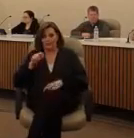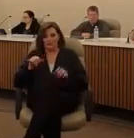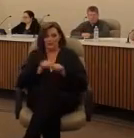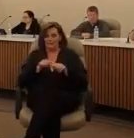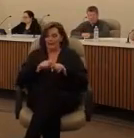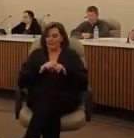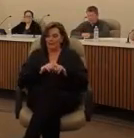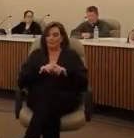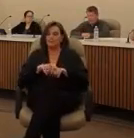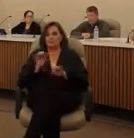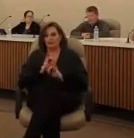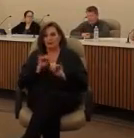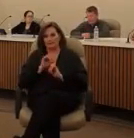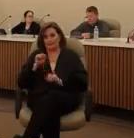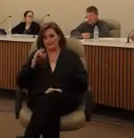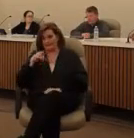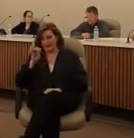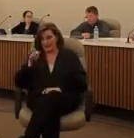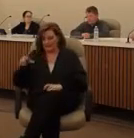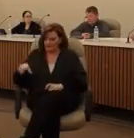the Riverside